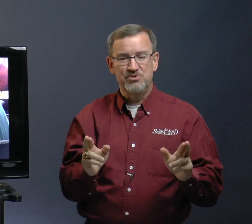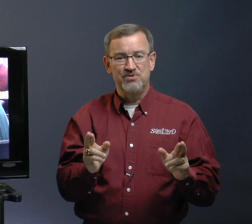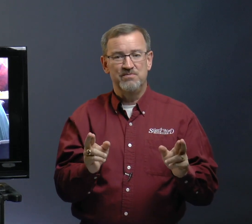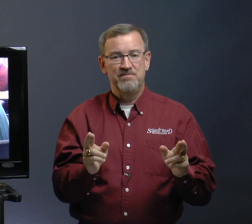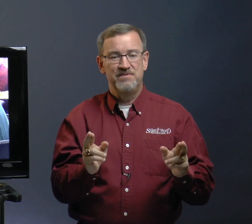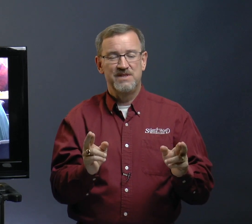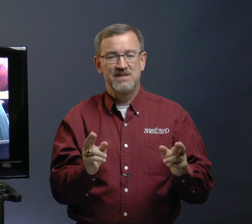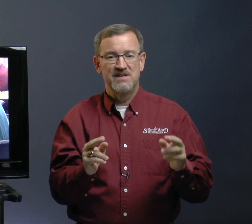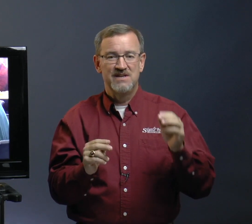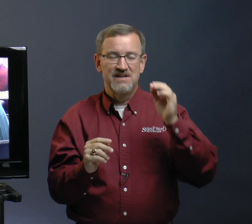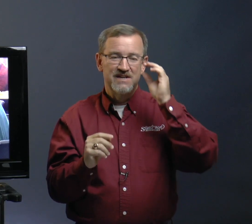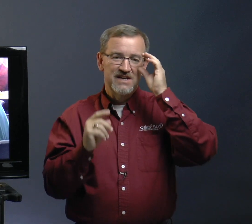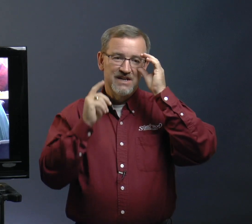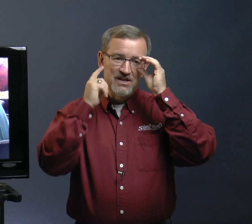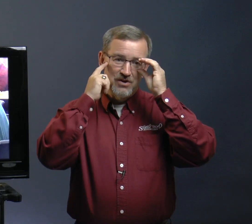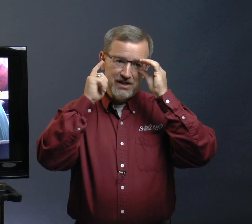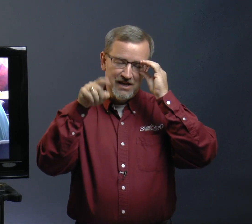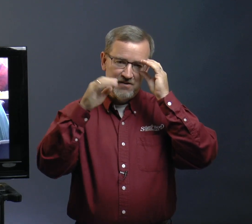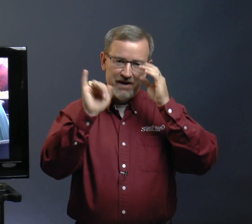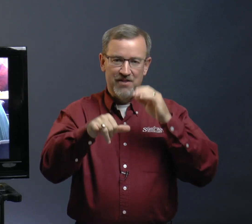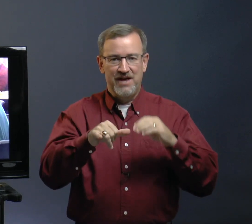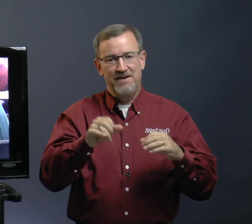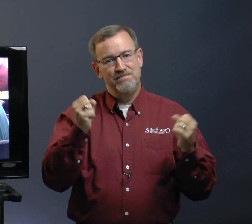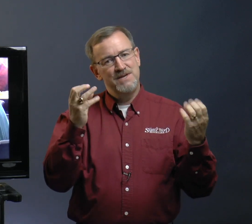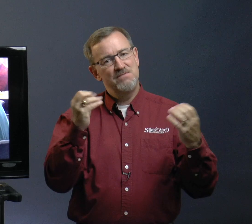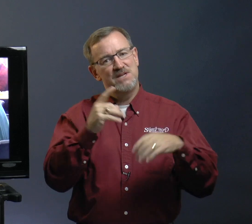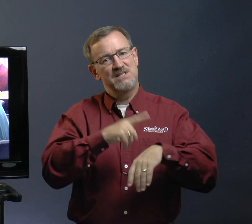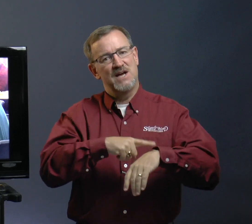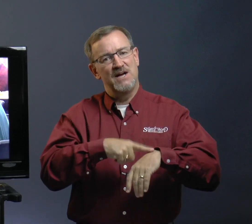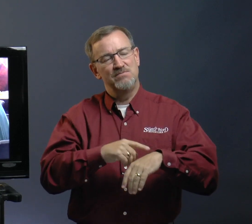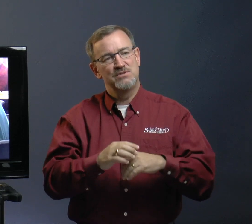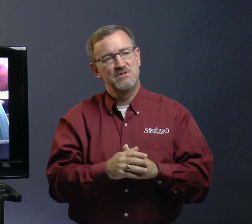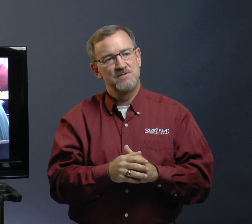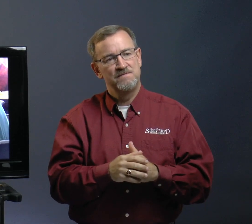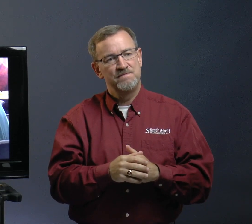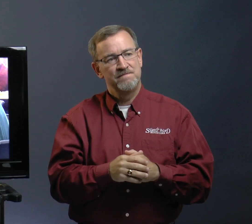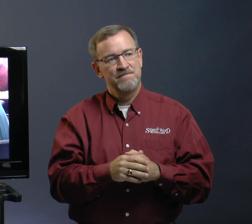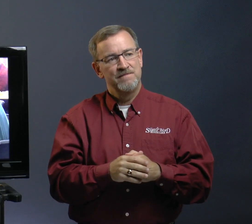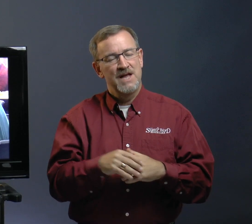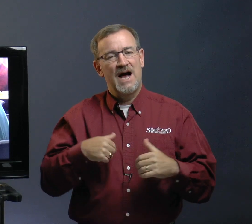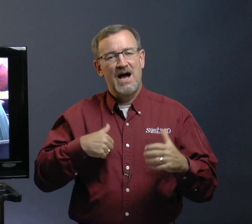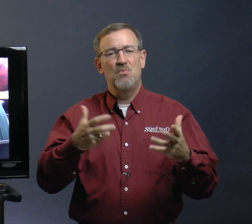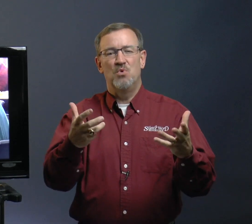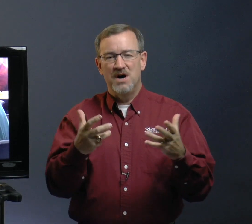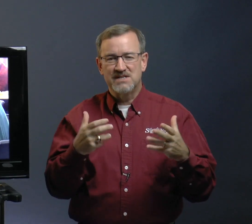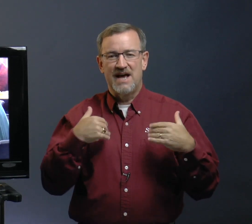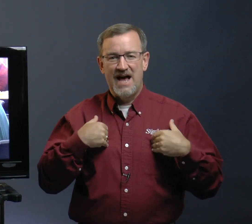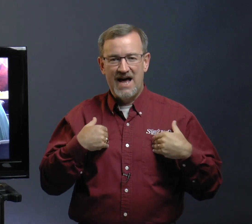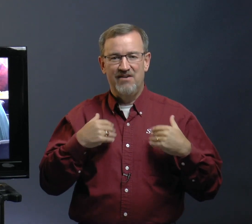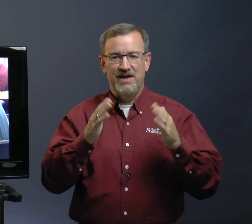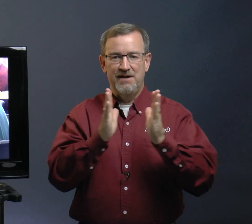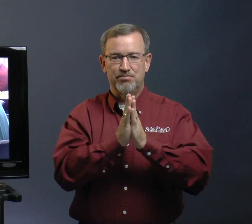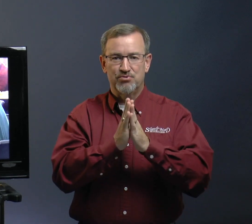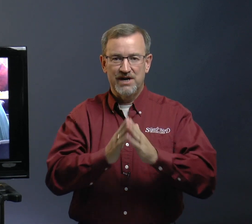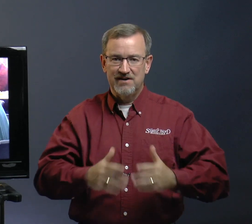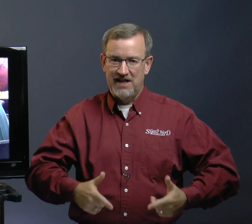room." You know, I think about that many, many times. I want to have a prayer